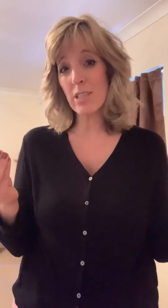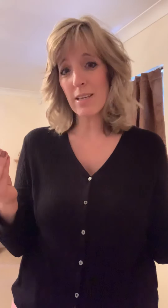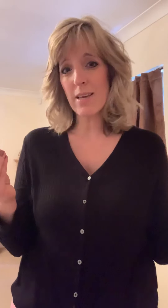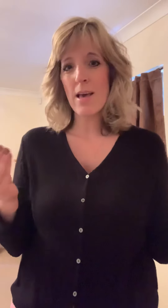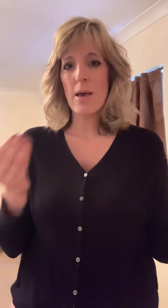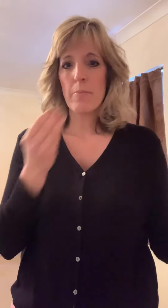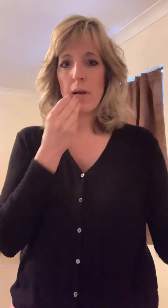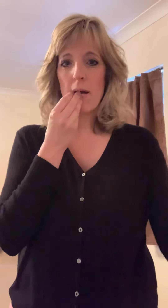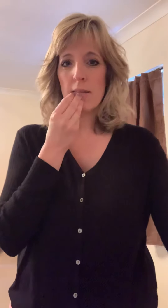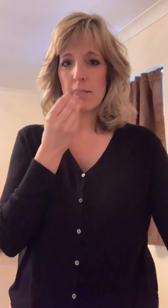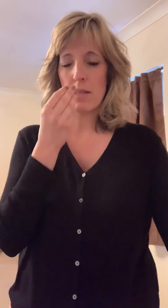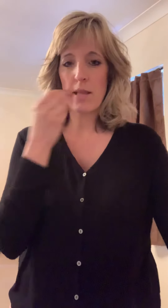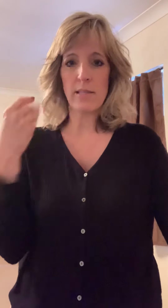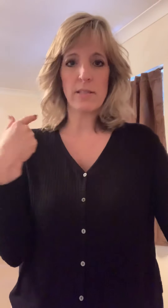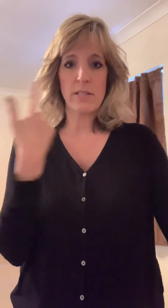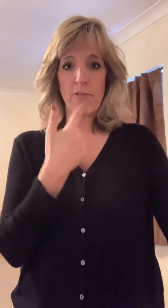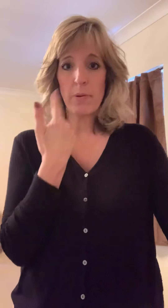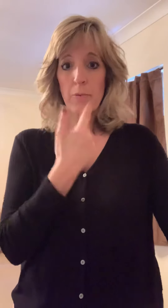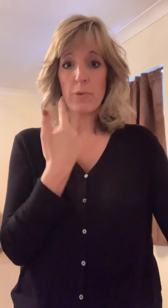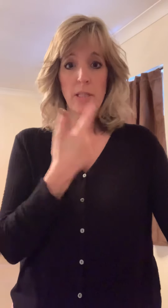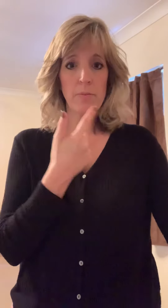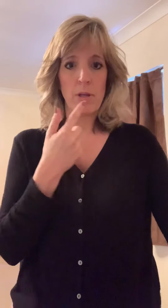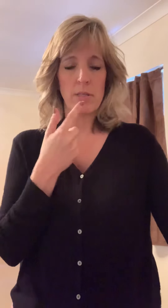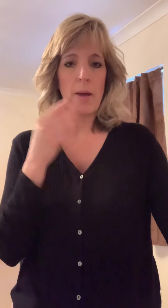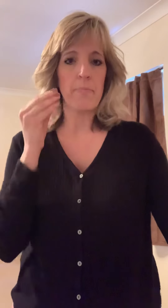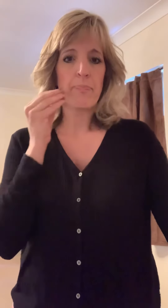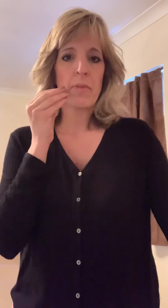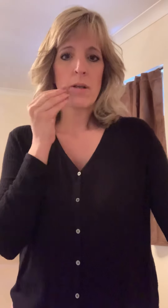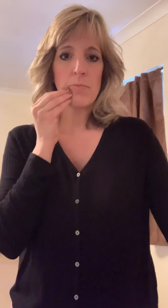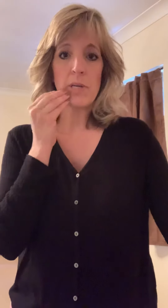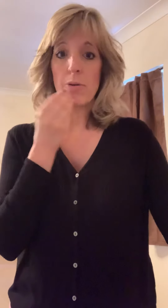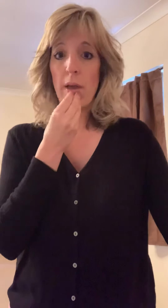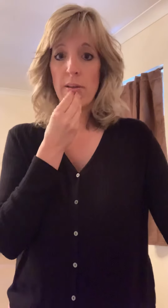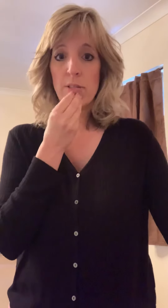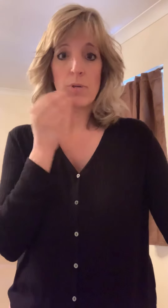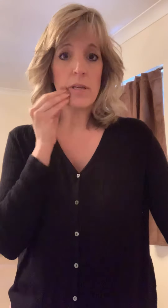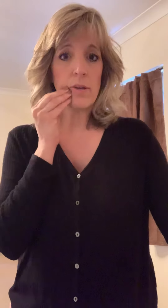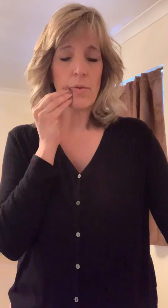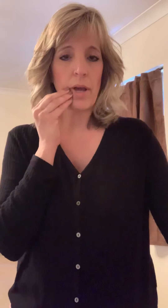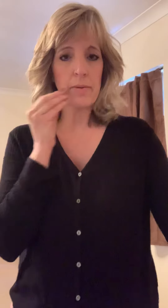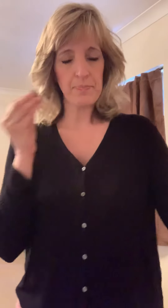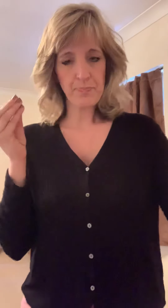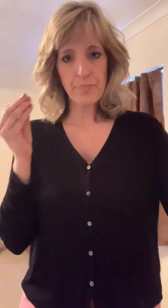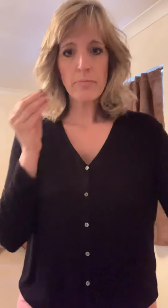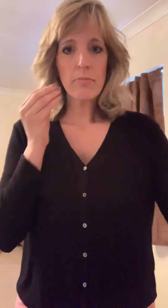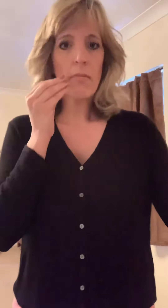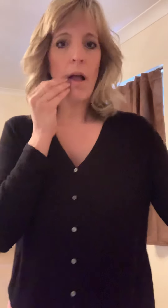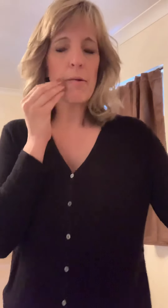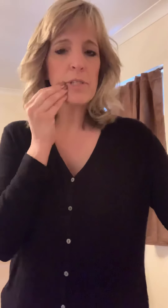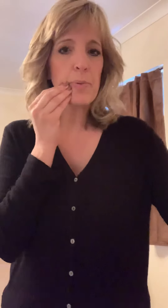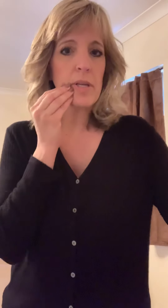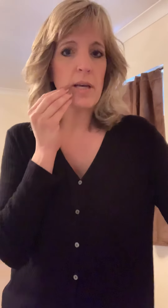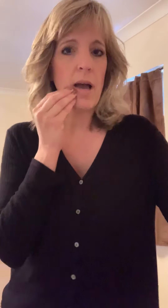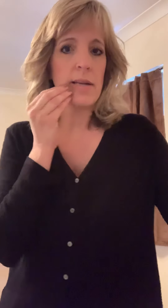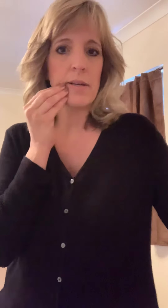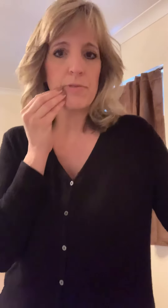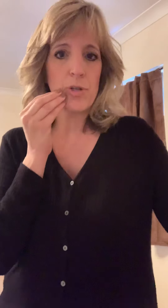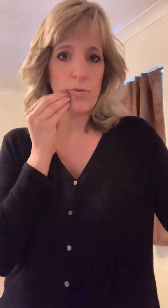usually because lots of deaf people read lips all the time, but you can do it either way. I always put it kind of to the